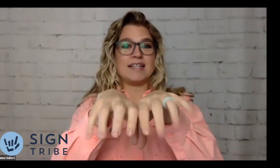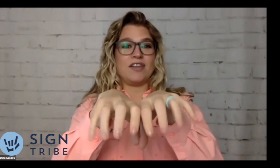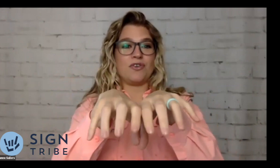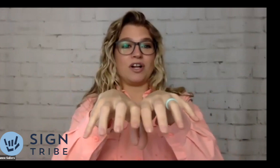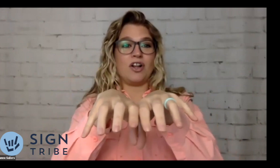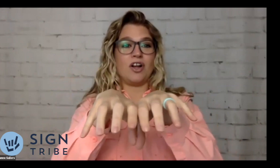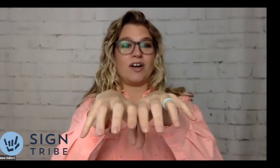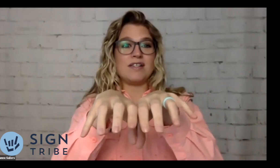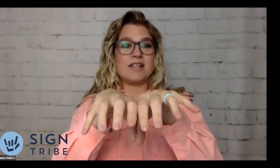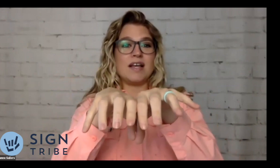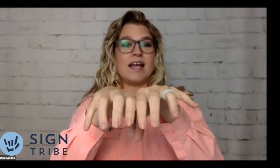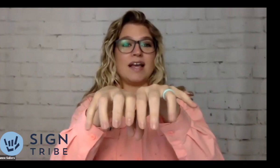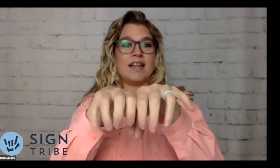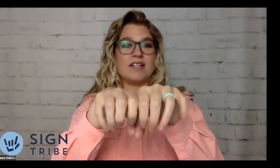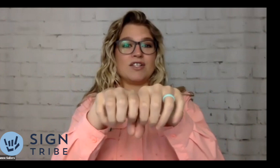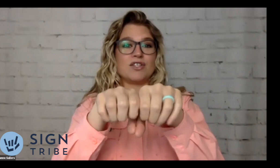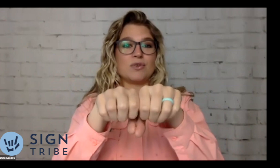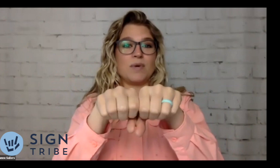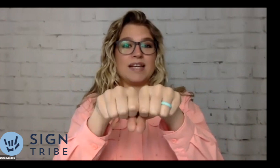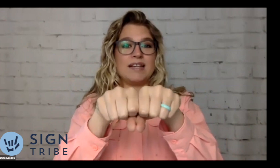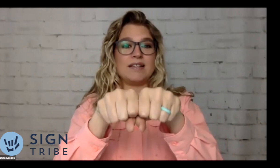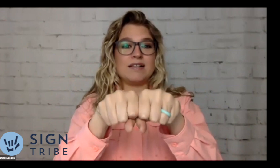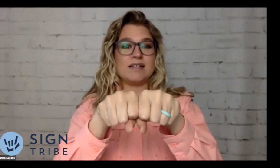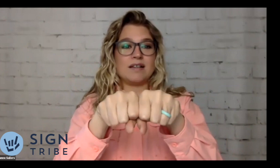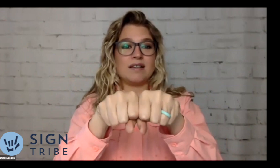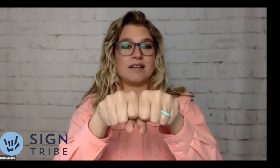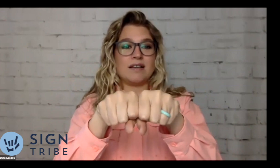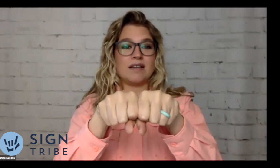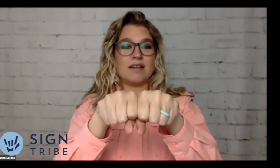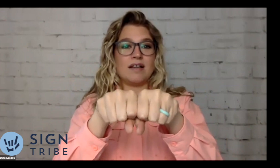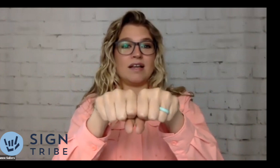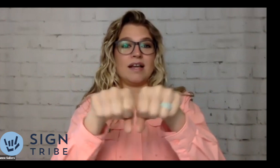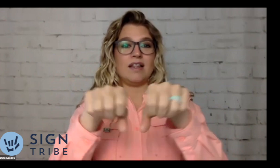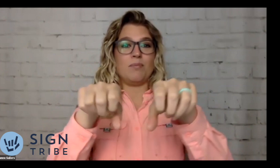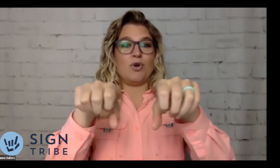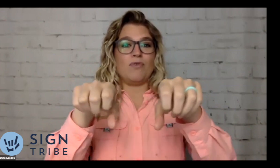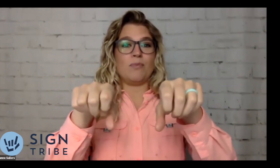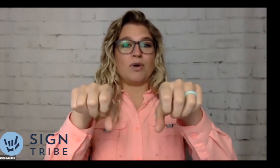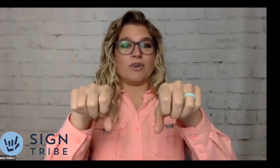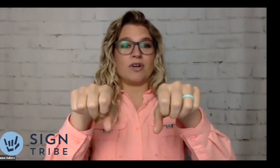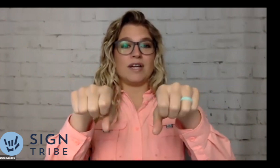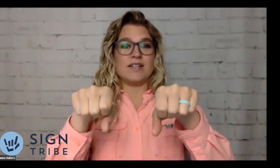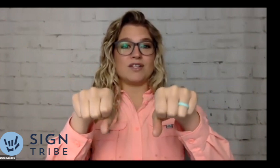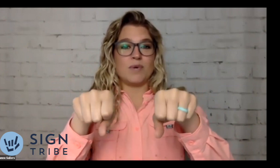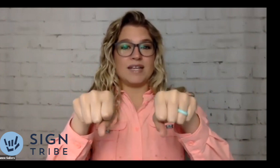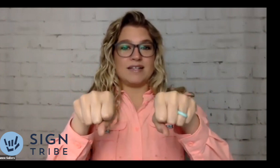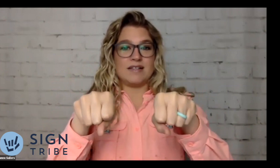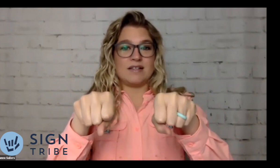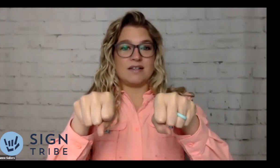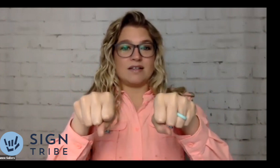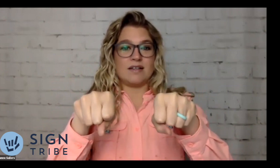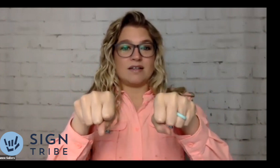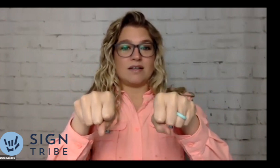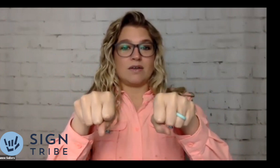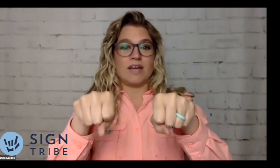in claws and then squeeze and then move them over and squeeze. Okay, you ready?